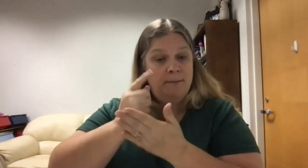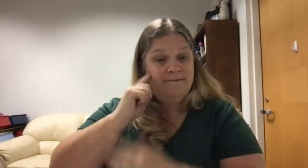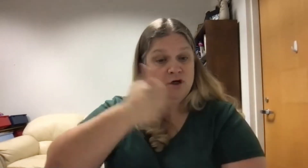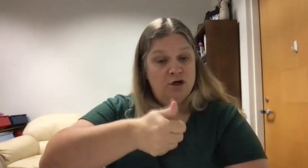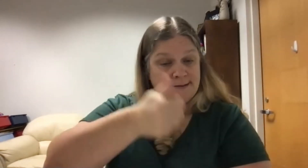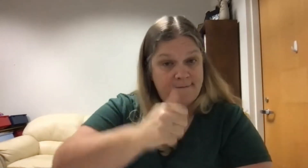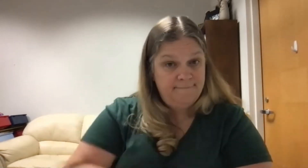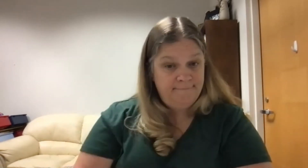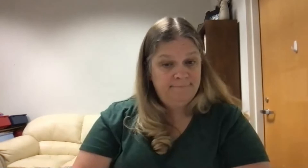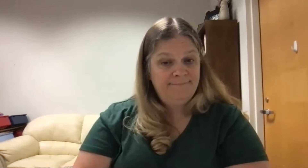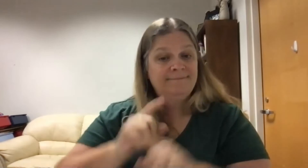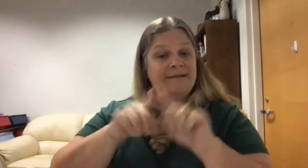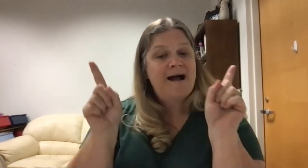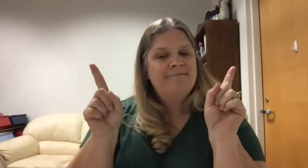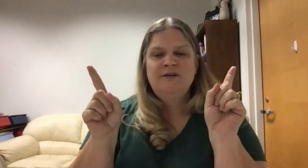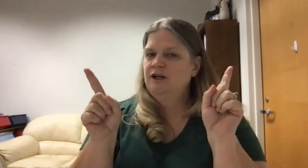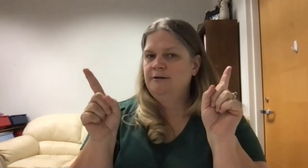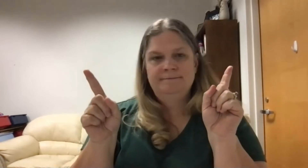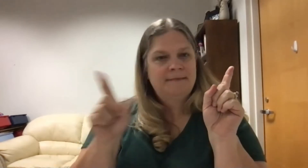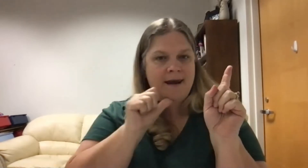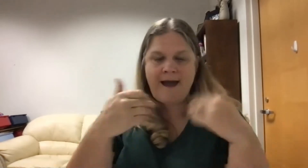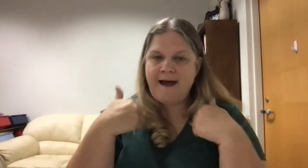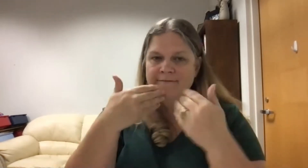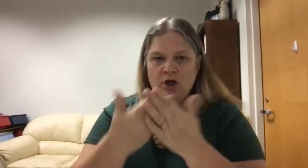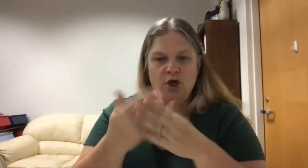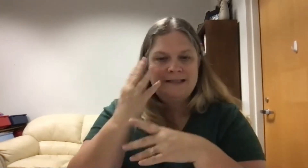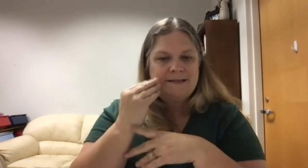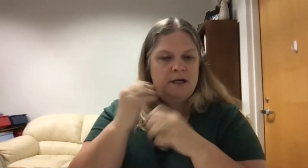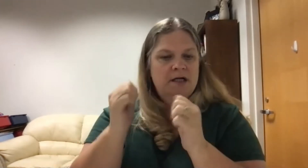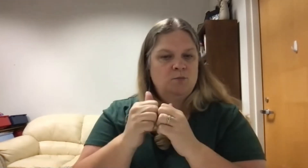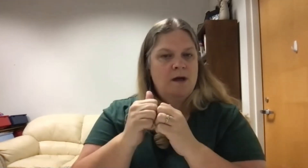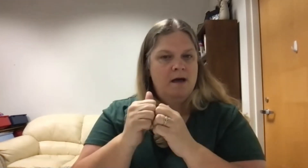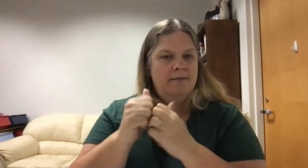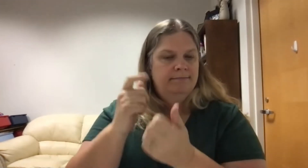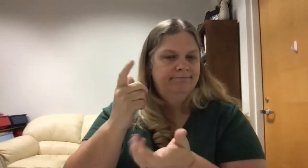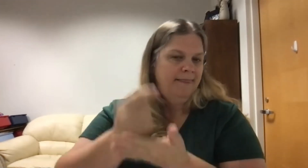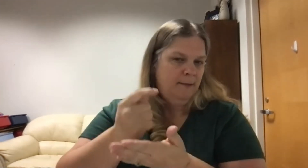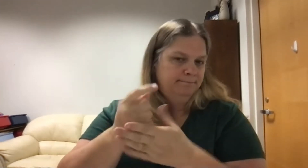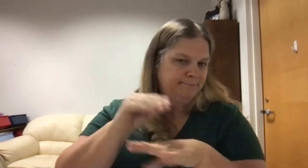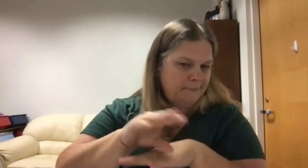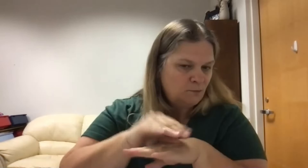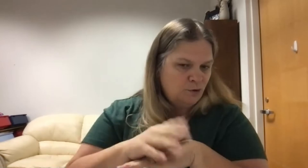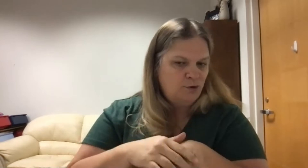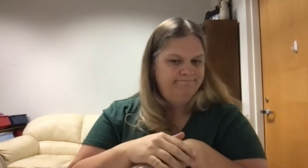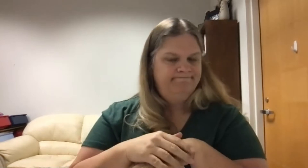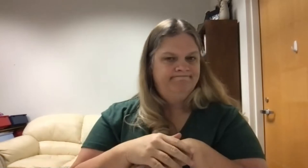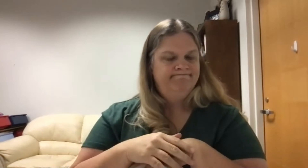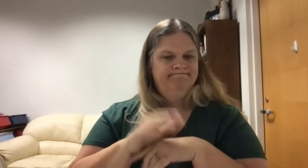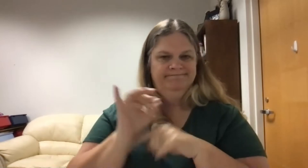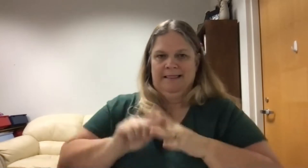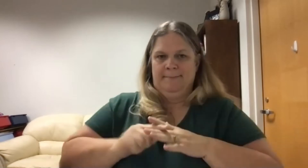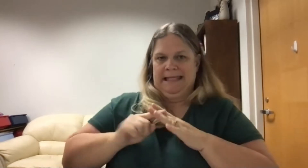And so the mother was receiving therapy for herself. However, she did not have a good experience with